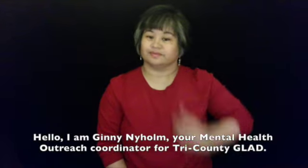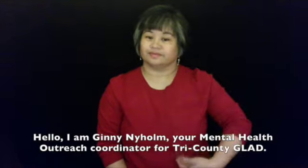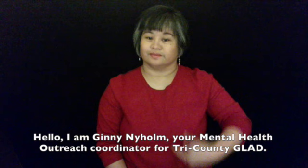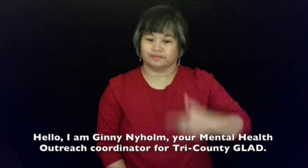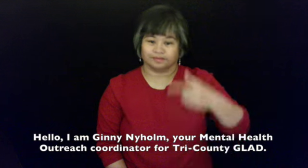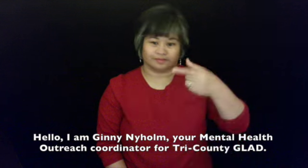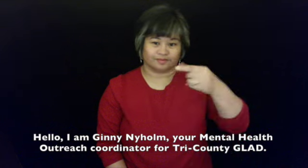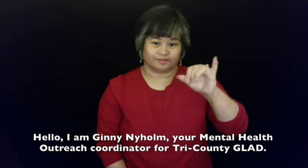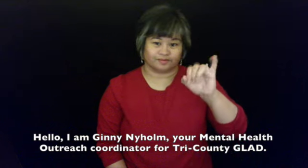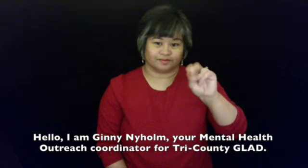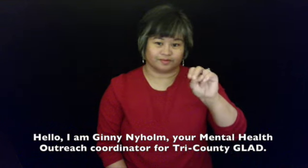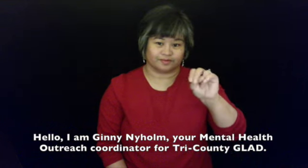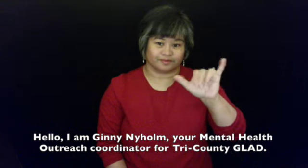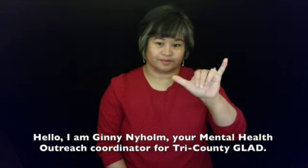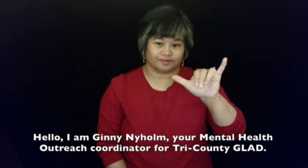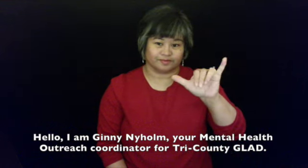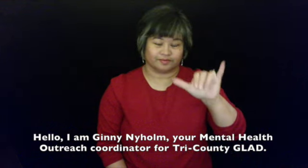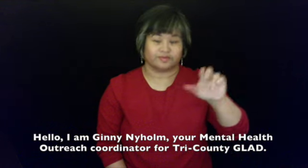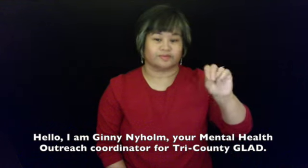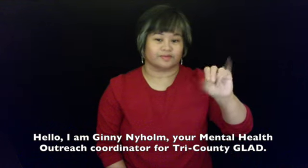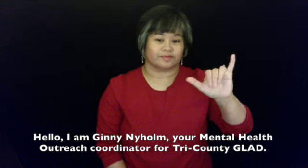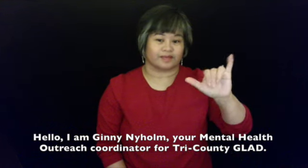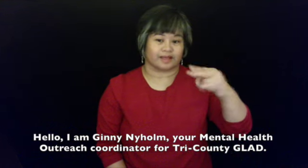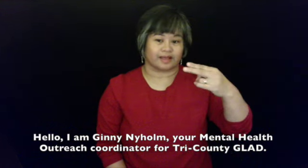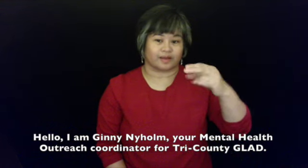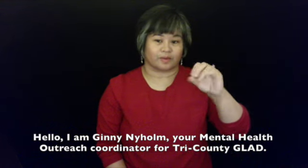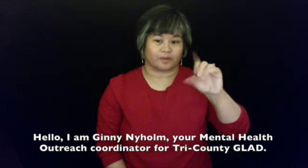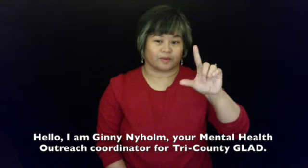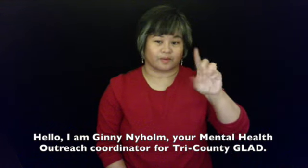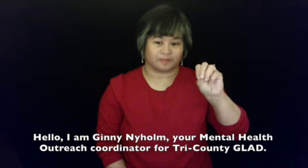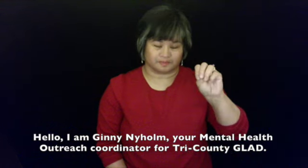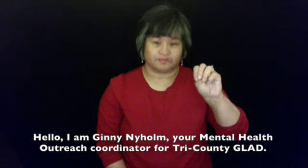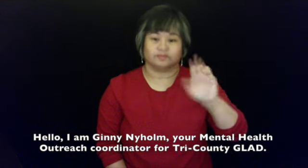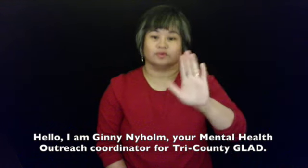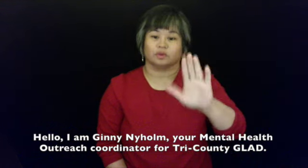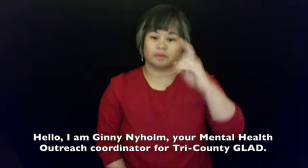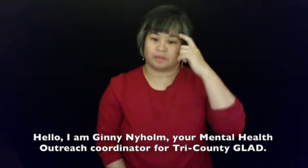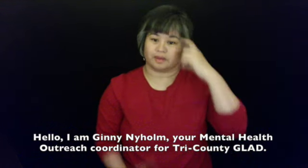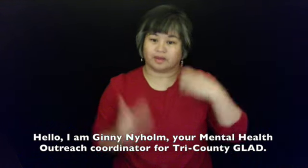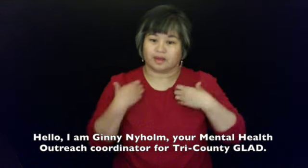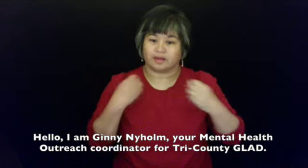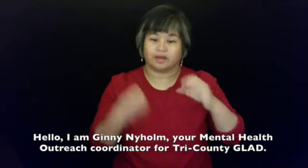Hello, I am Jenny Nyholm, your mental health outreach coordinator for Tri-County GLAAD.